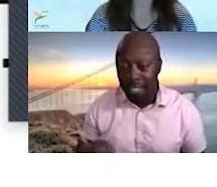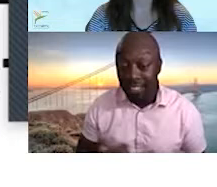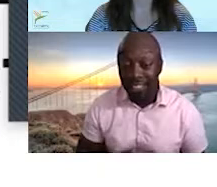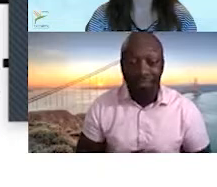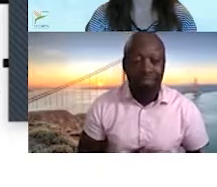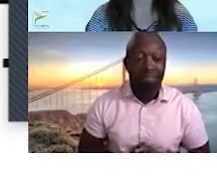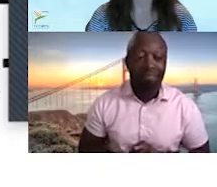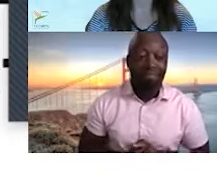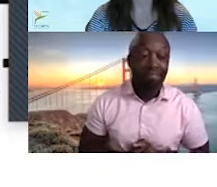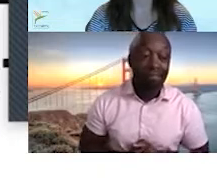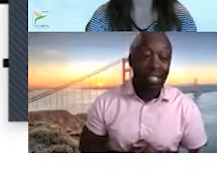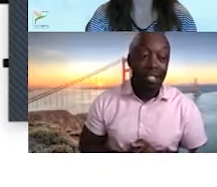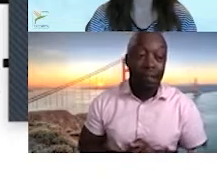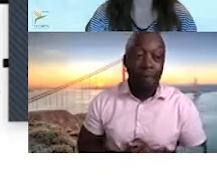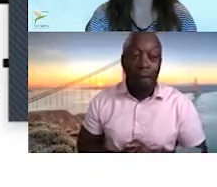want potty.